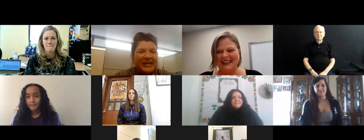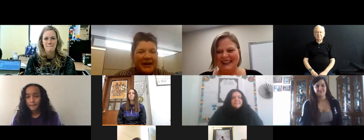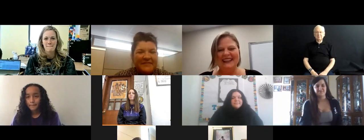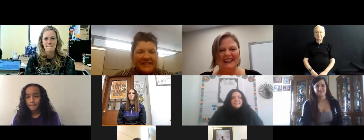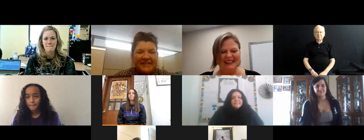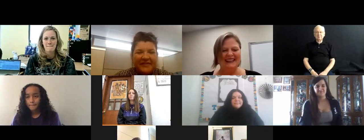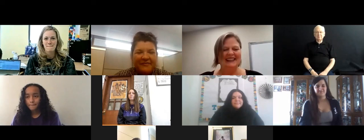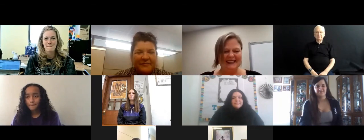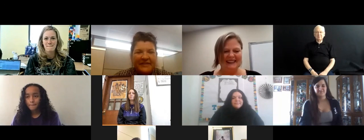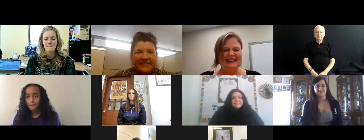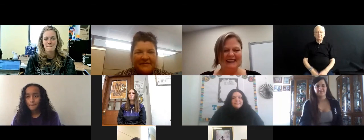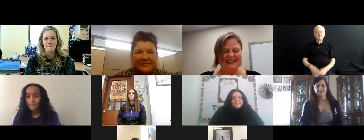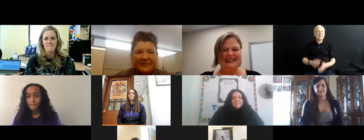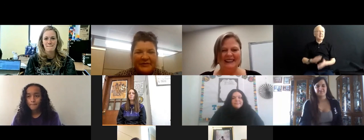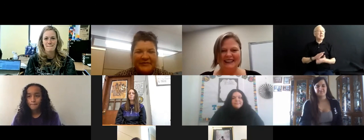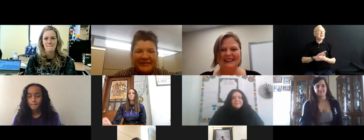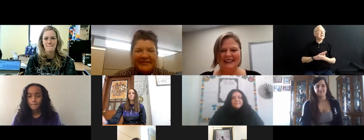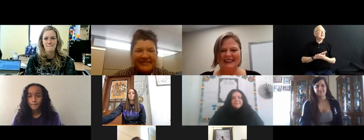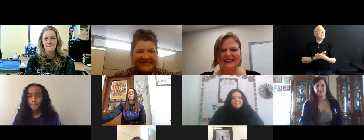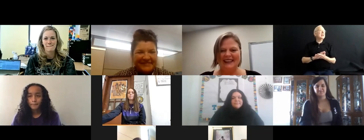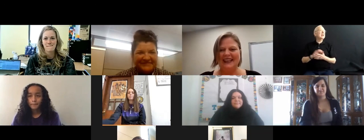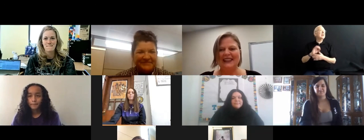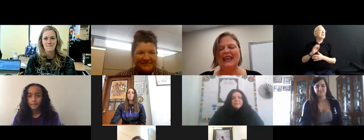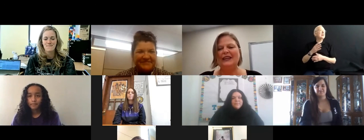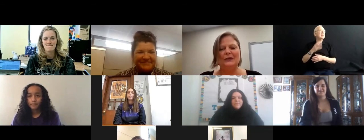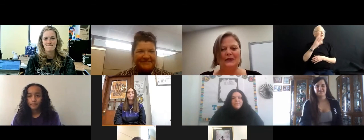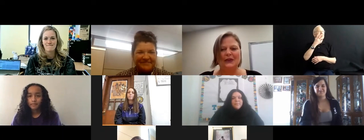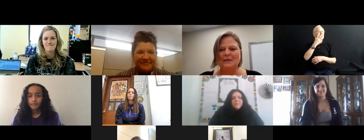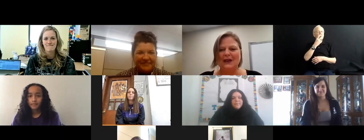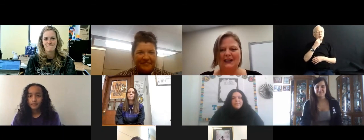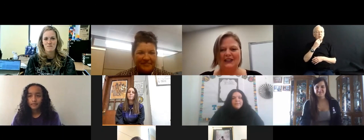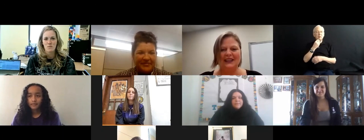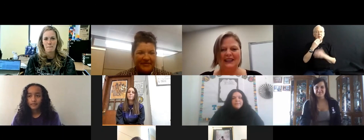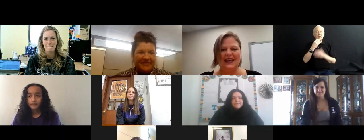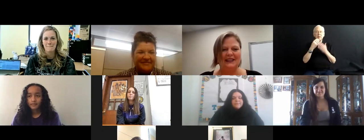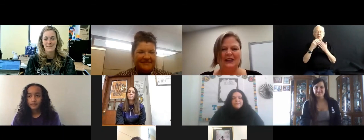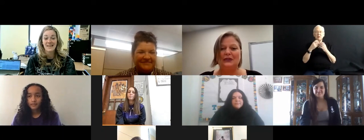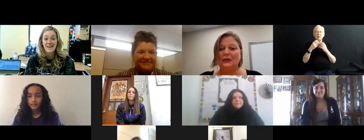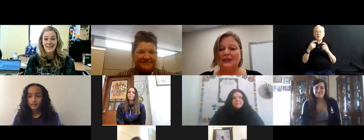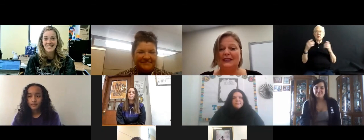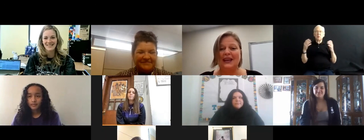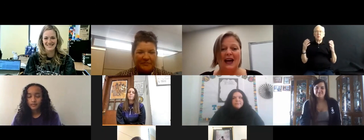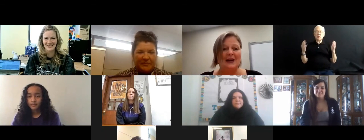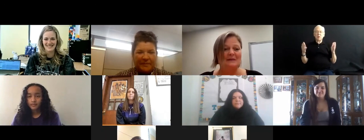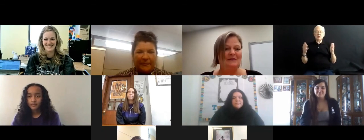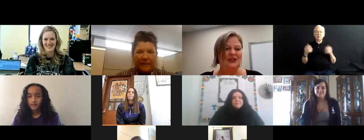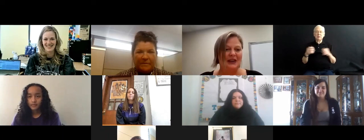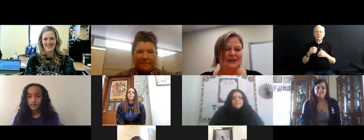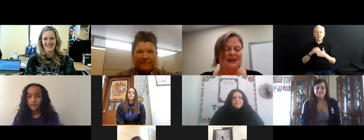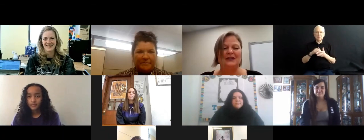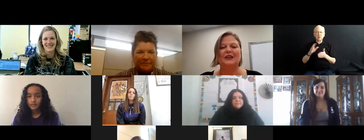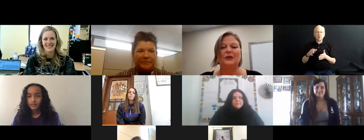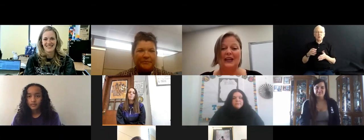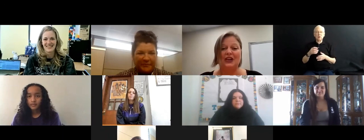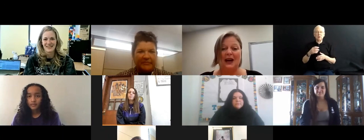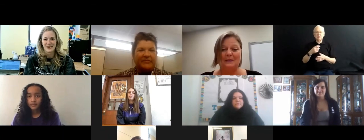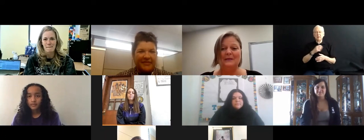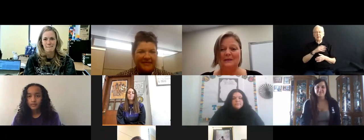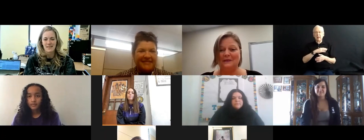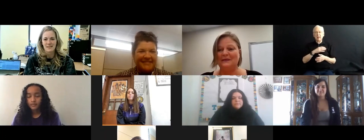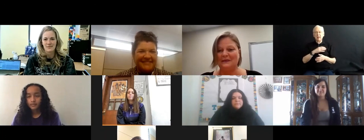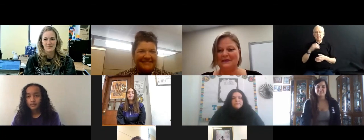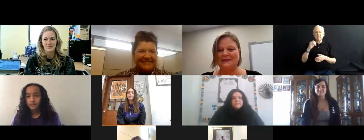Very nice job. Thank you, everybody. That was beautiful. Thank you so much. Thanks to the students, Tom, Jennifer, you did a great